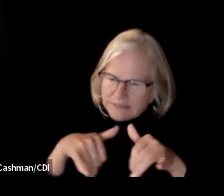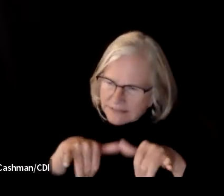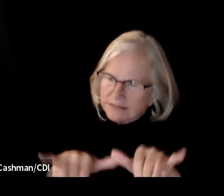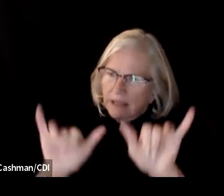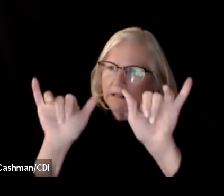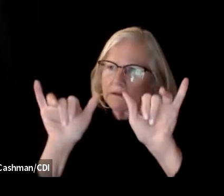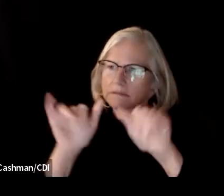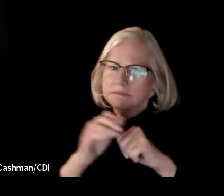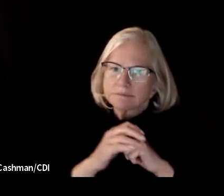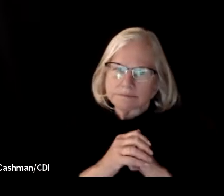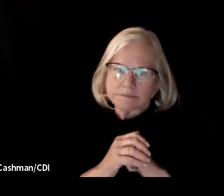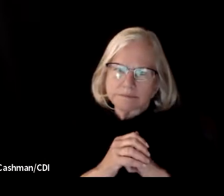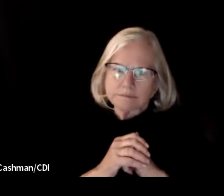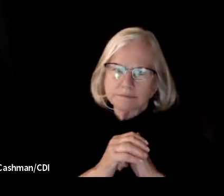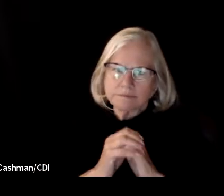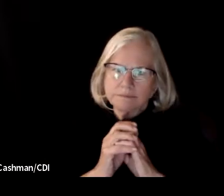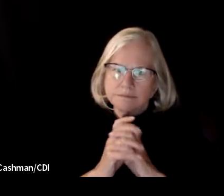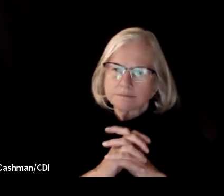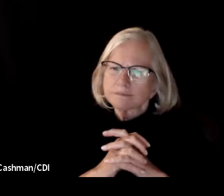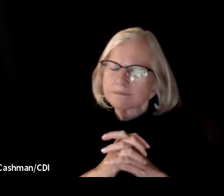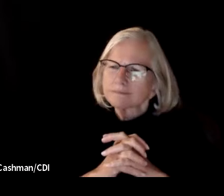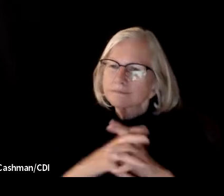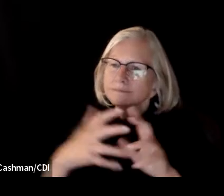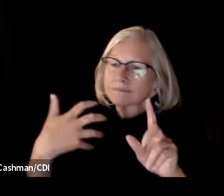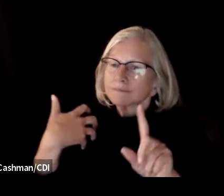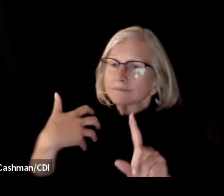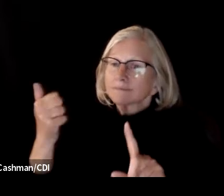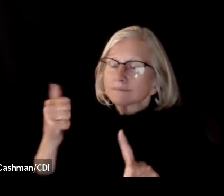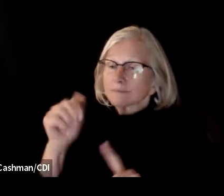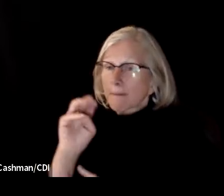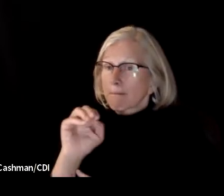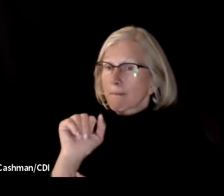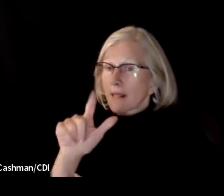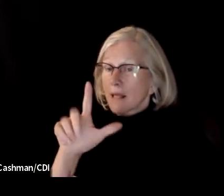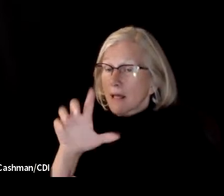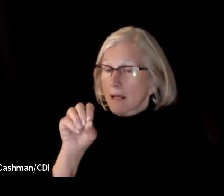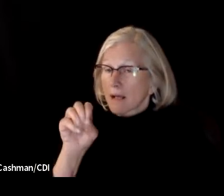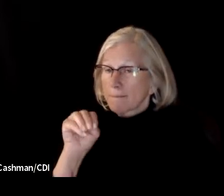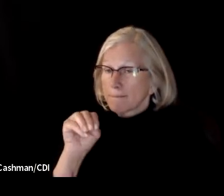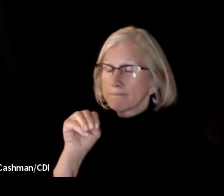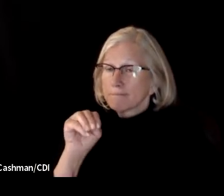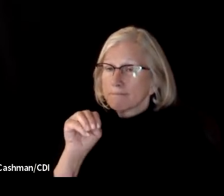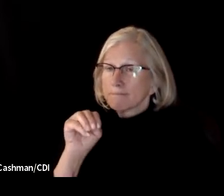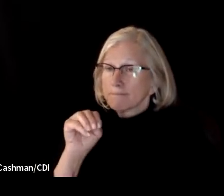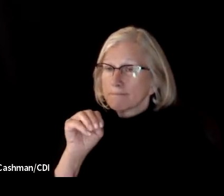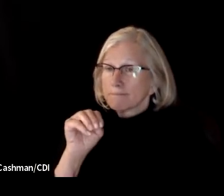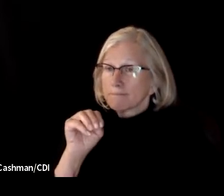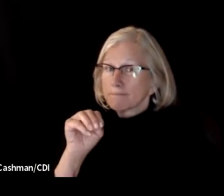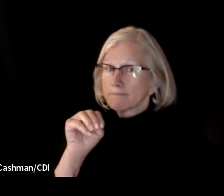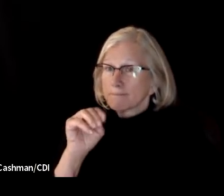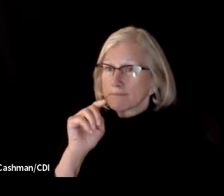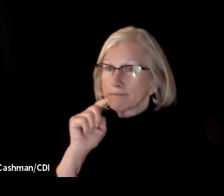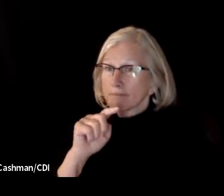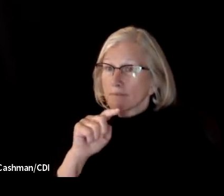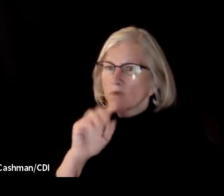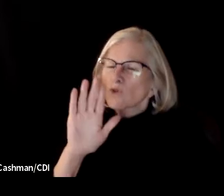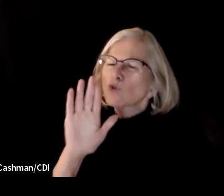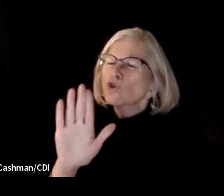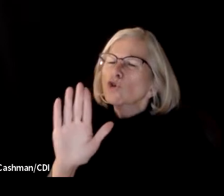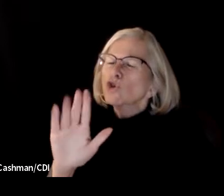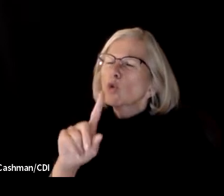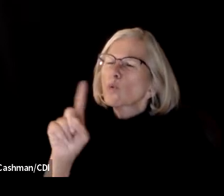Malcolm. Again, I think, Dave, your question, though, does remind us to say